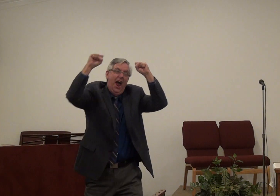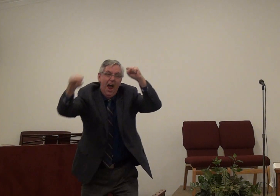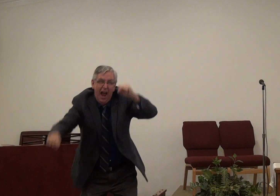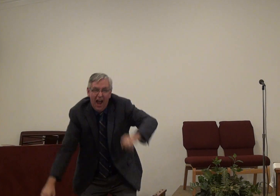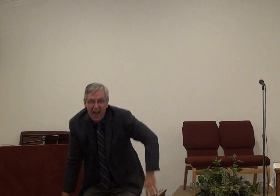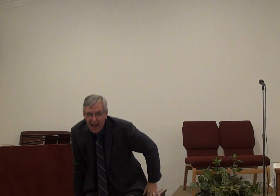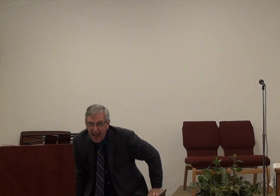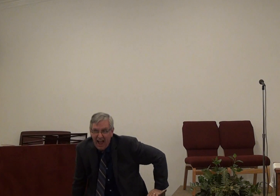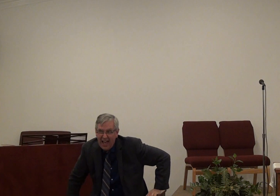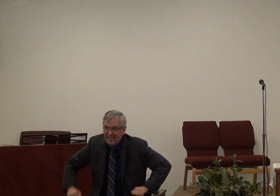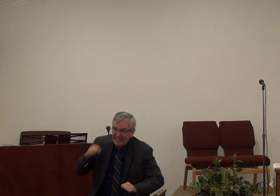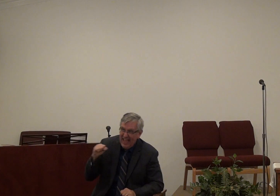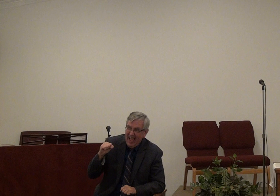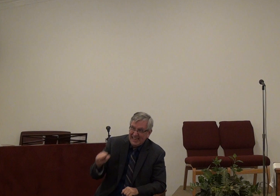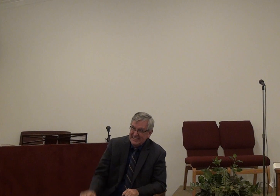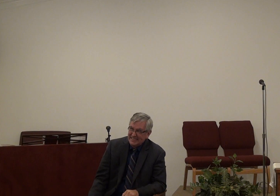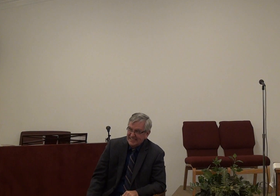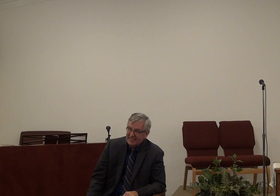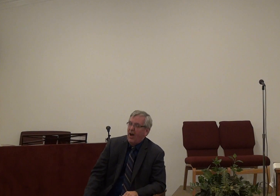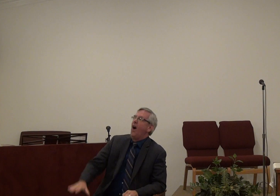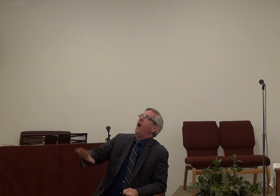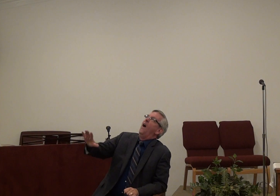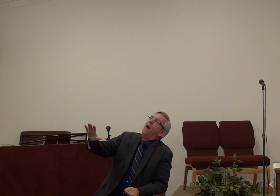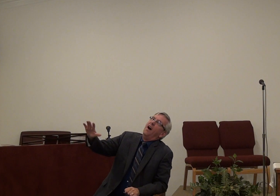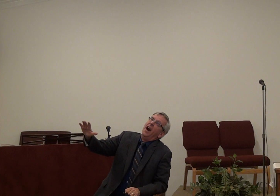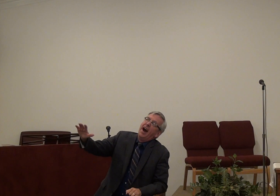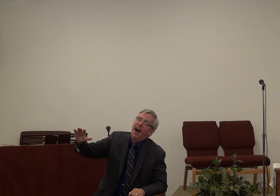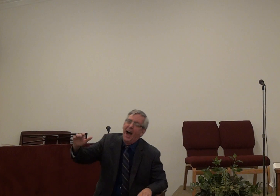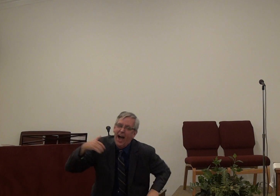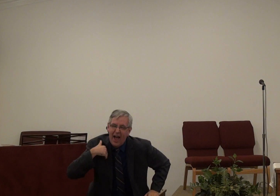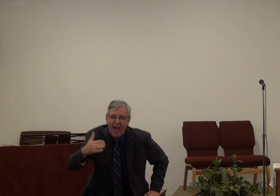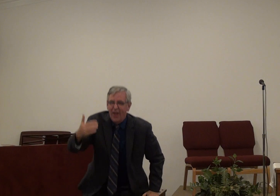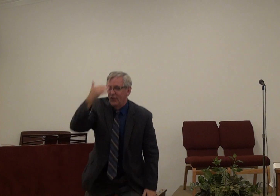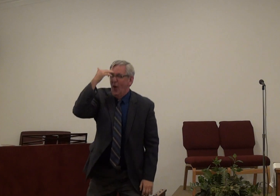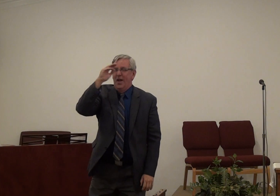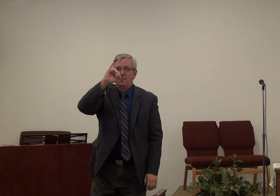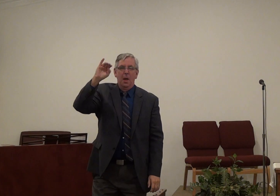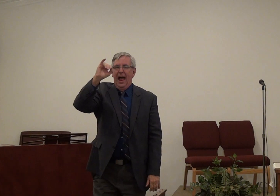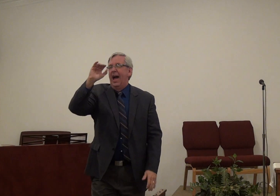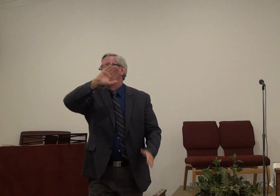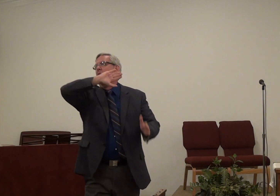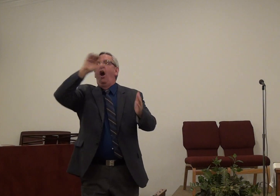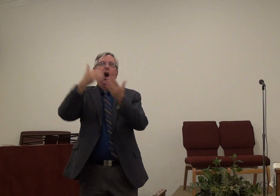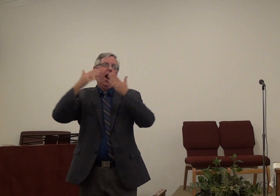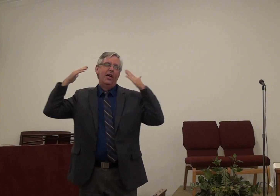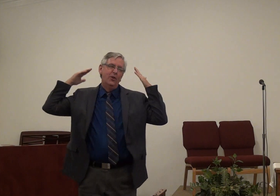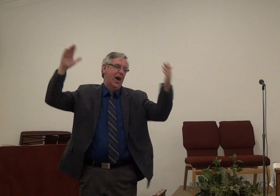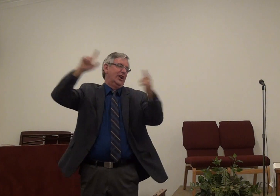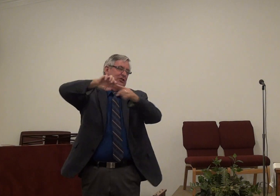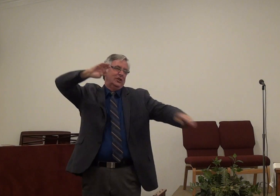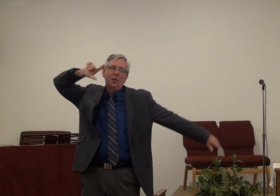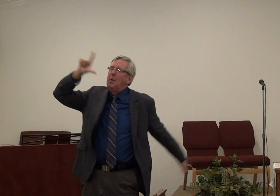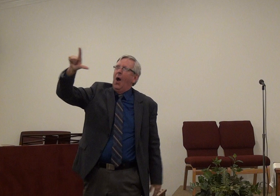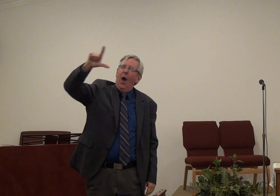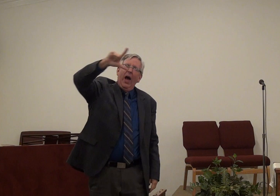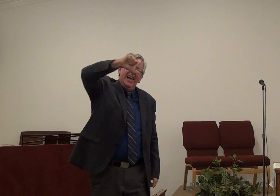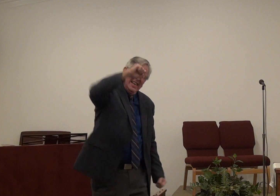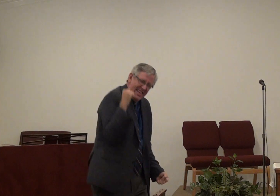Yeah. Let's go. Yes. Oh, I just know Miami's going all the way to the Super